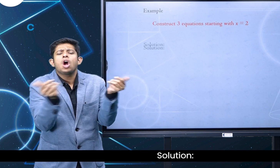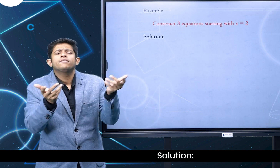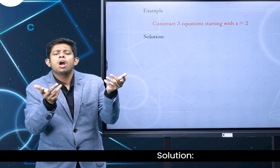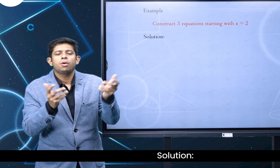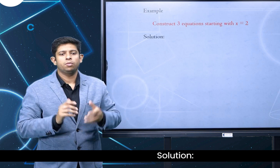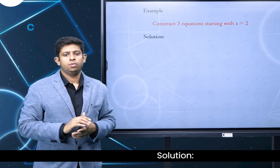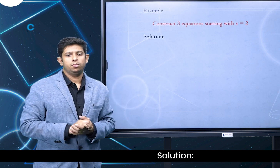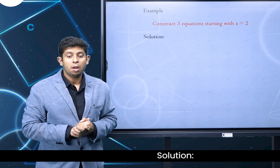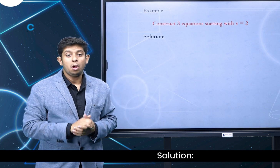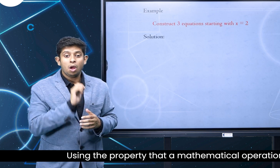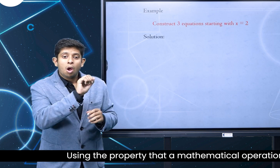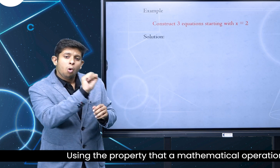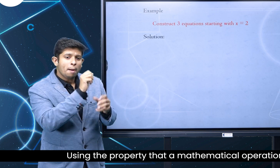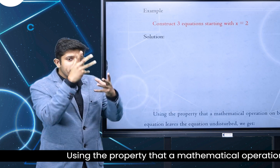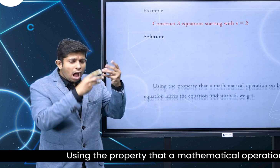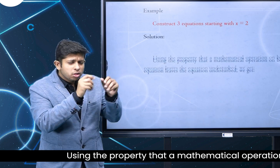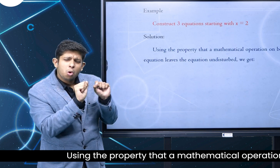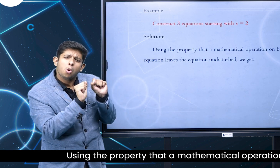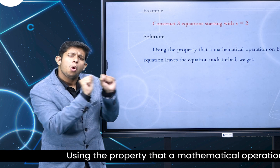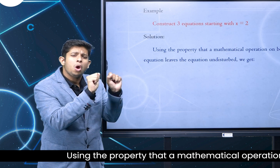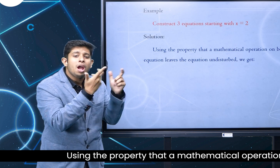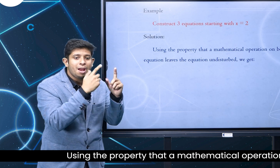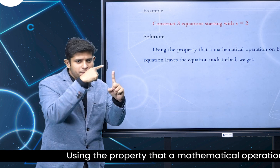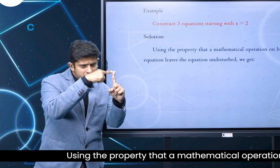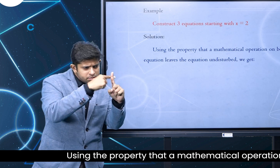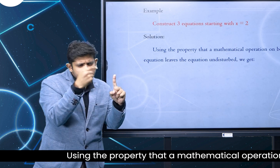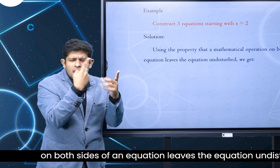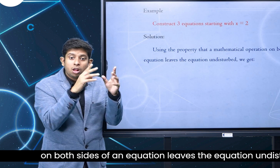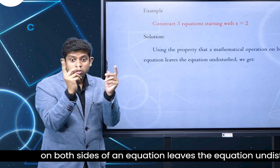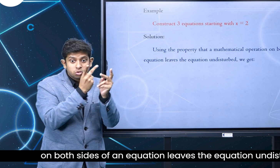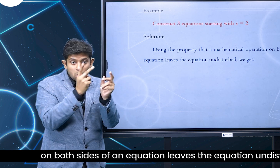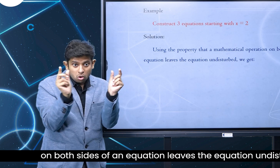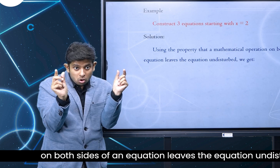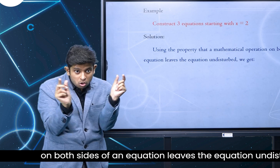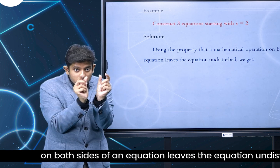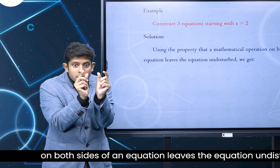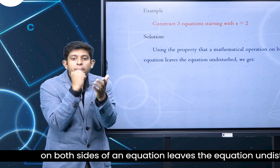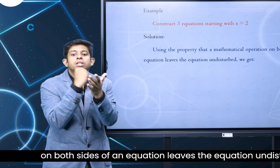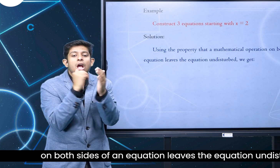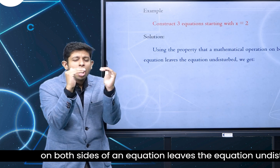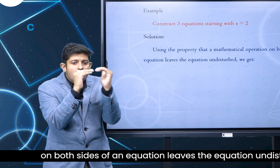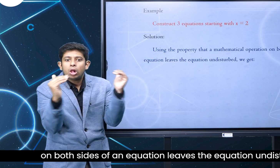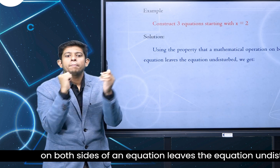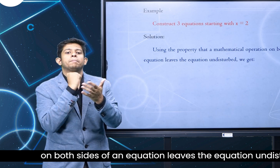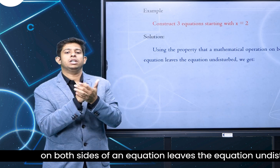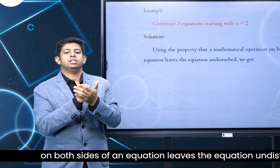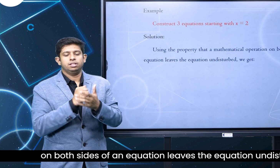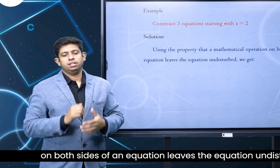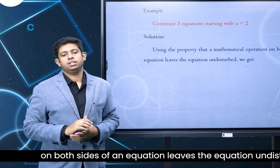Solution. Using the property that a mathematical operation on both sides of an equation leaves the equation undisturbed,